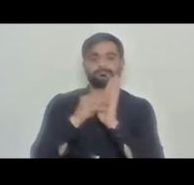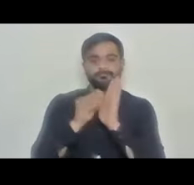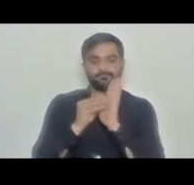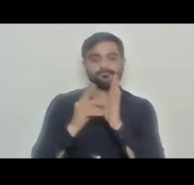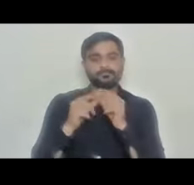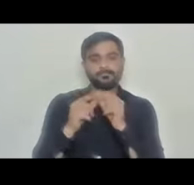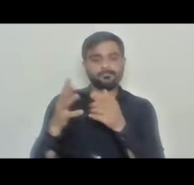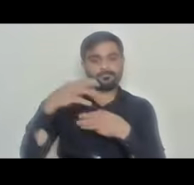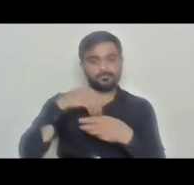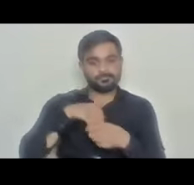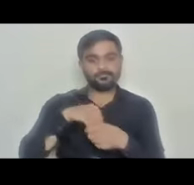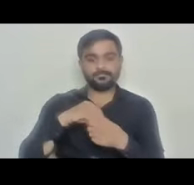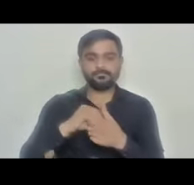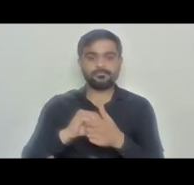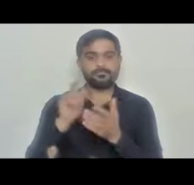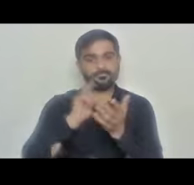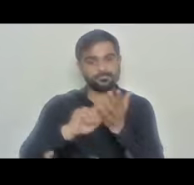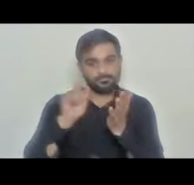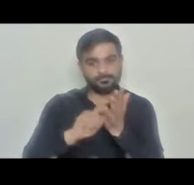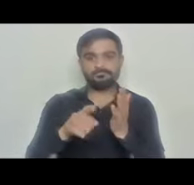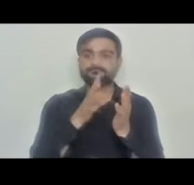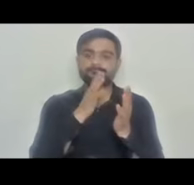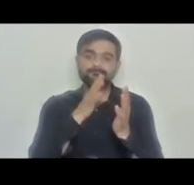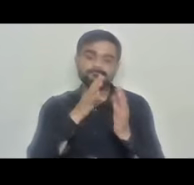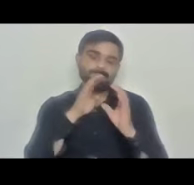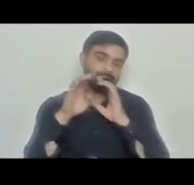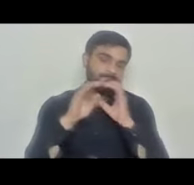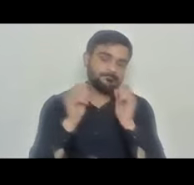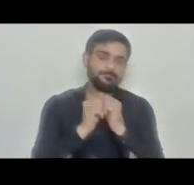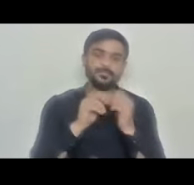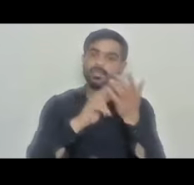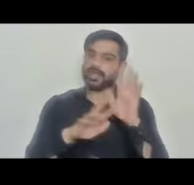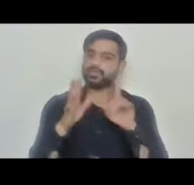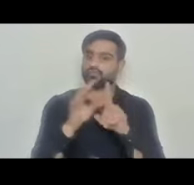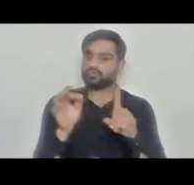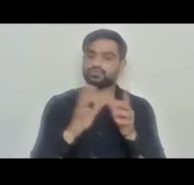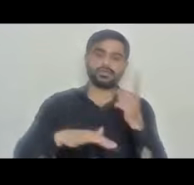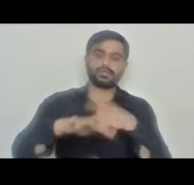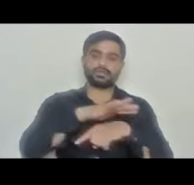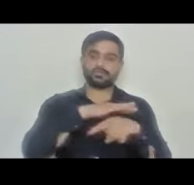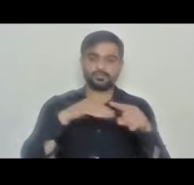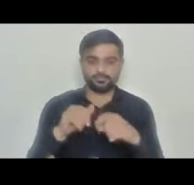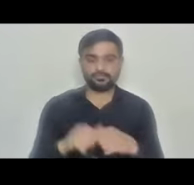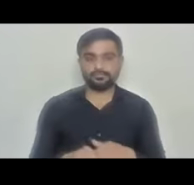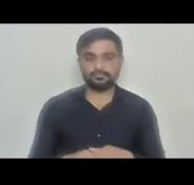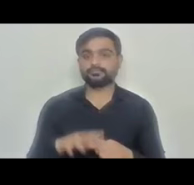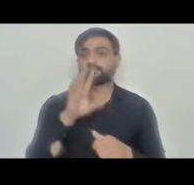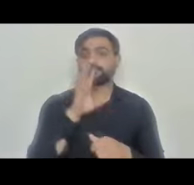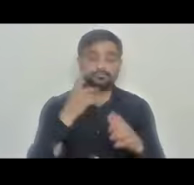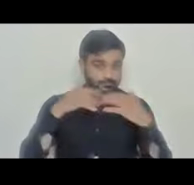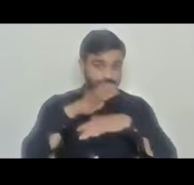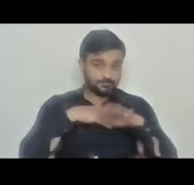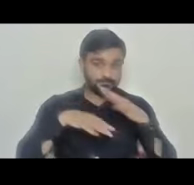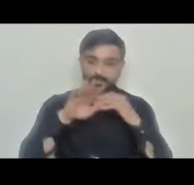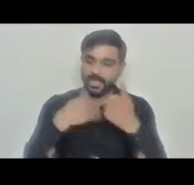hold of written or verbal communications which are naturally done in an environment, and actually analyze